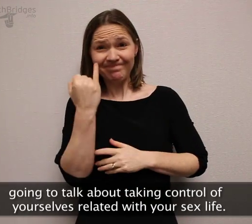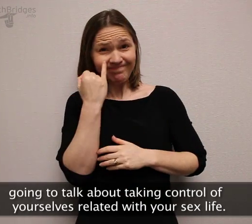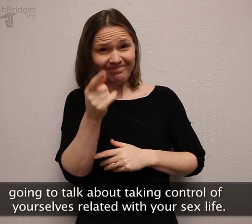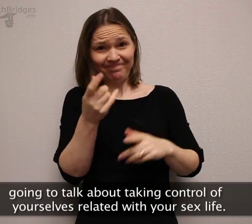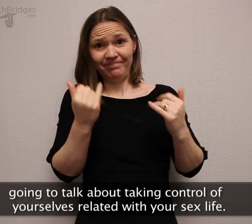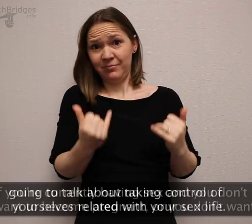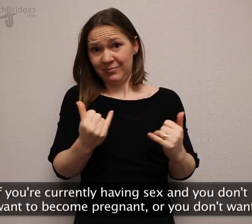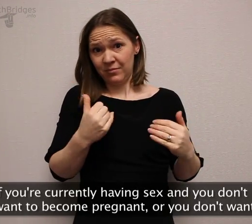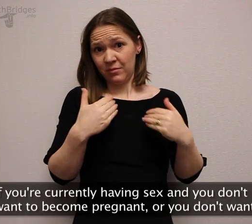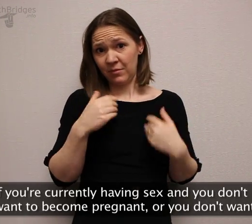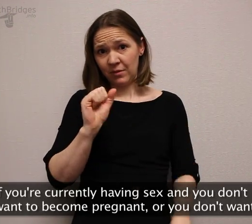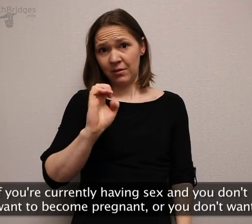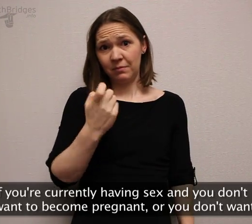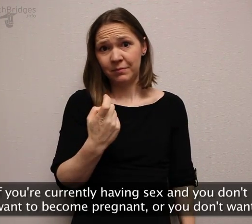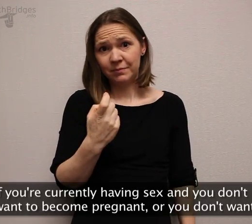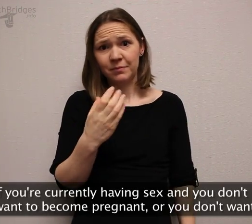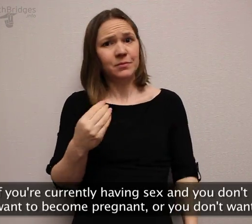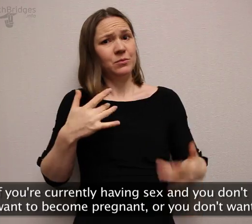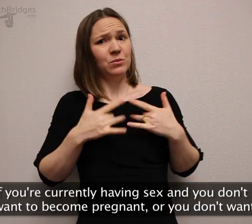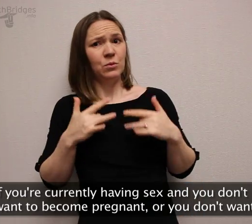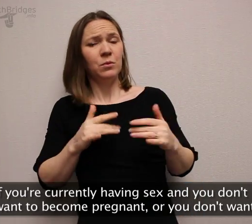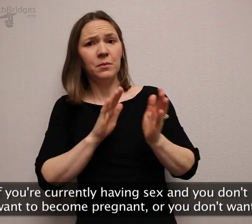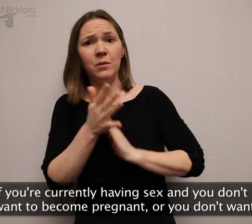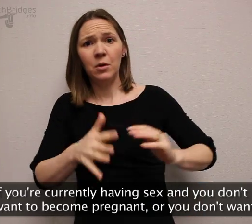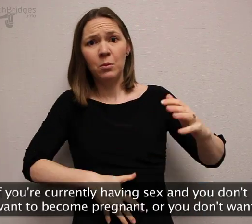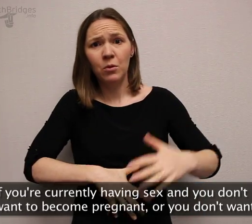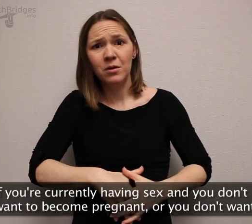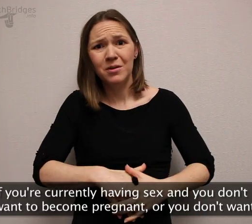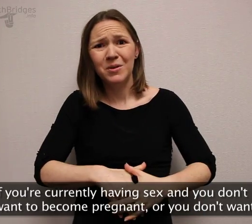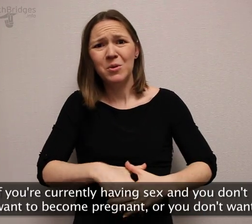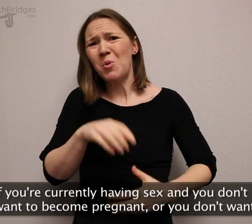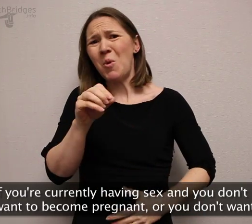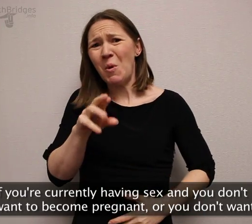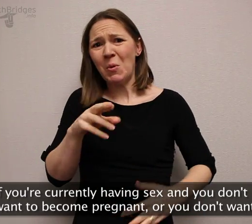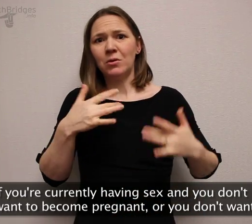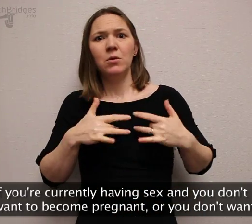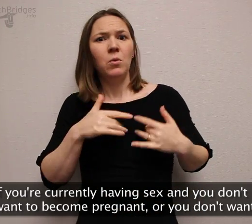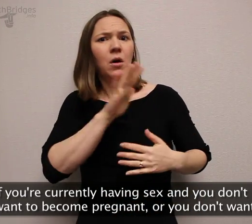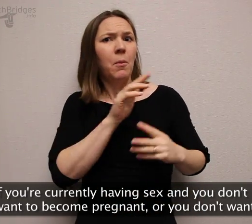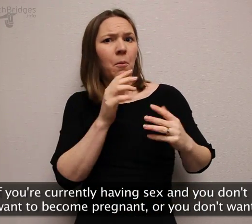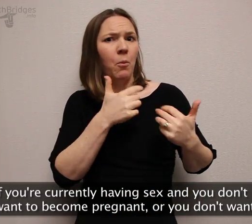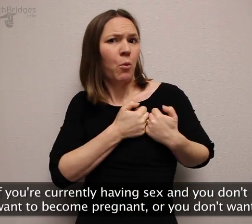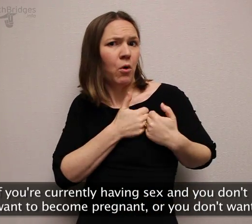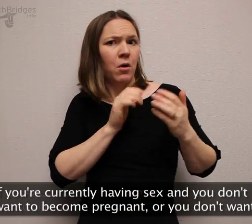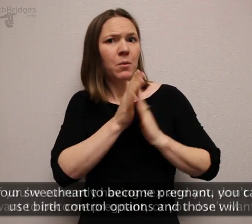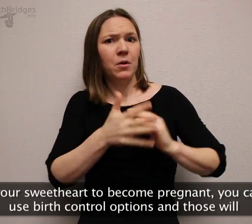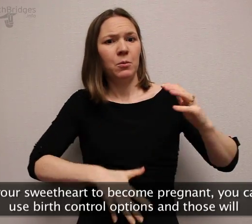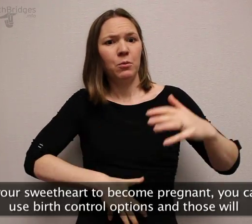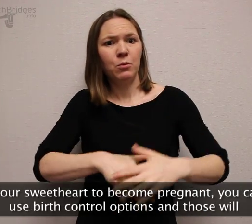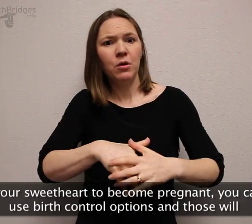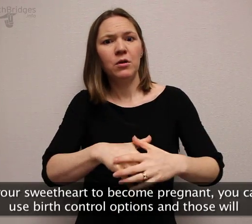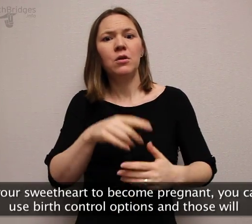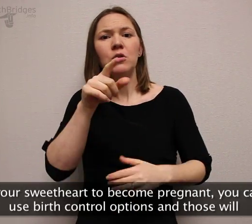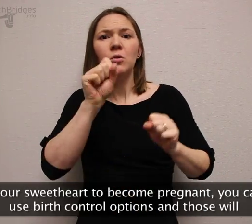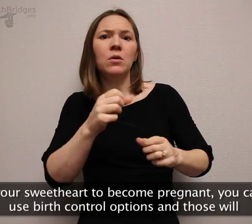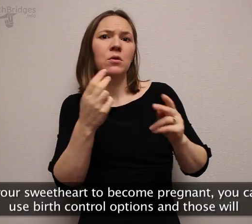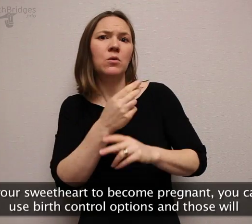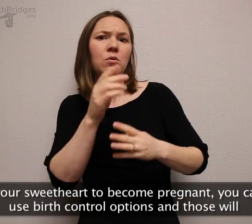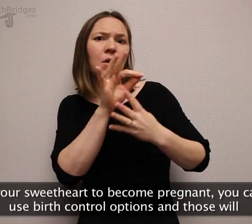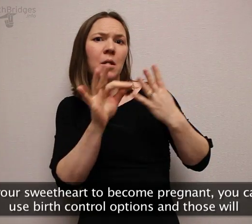life. If you're currently having sex and you don't want to become pregnant, or you don't want your sweetheart to become pregnant, you can